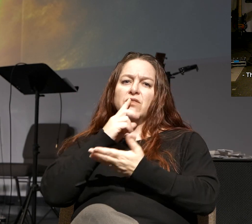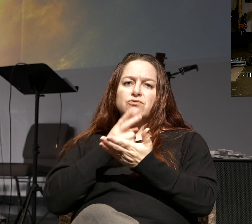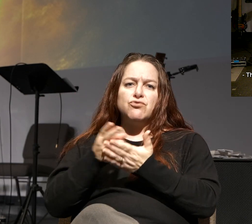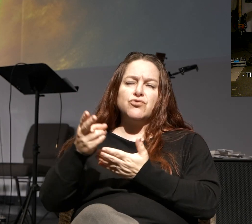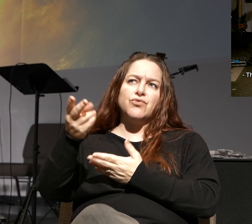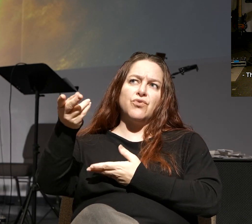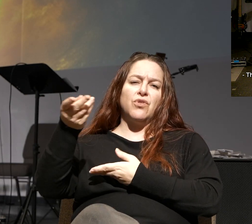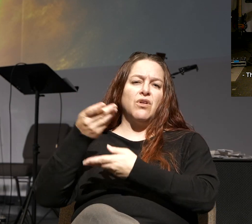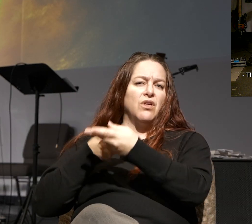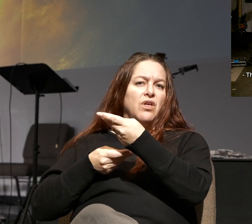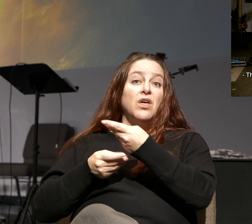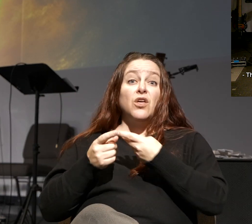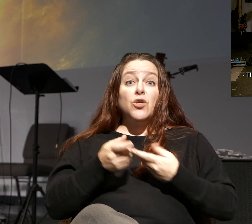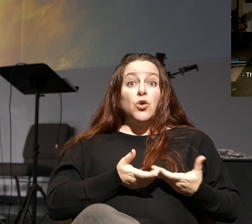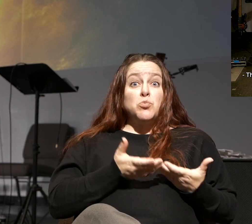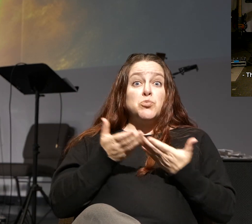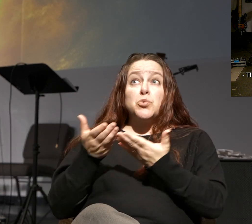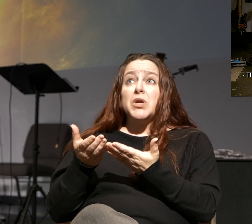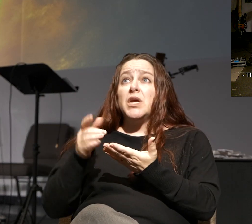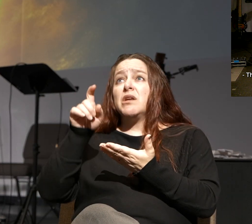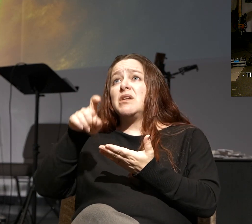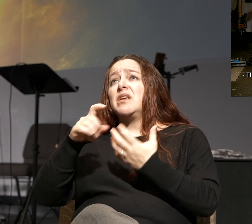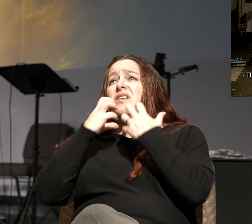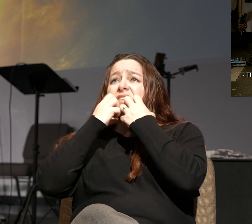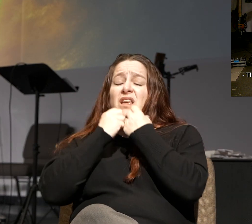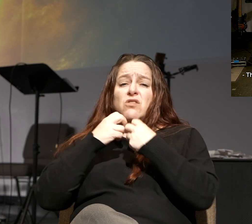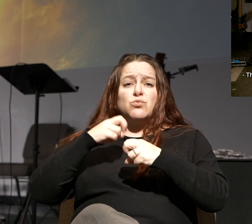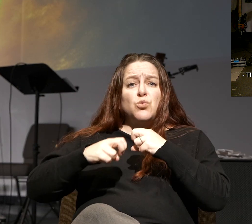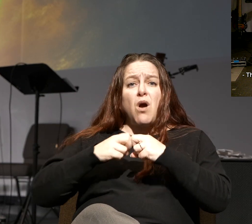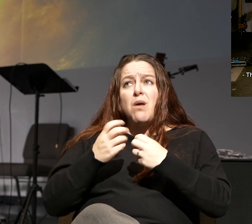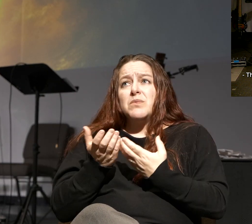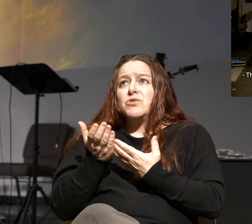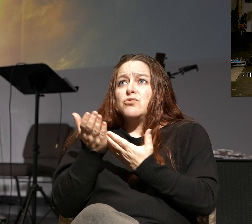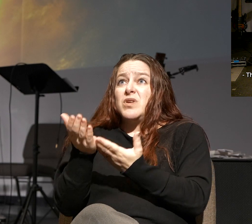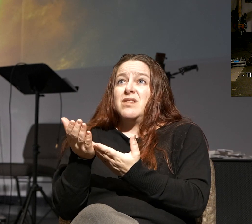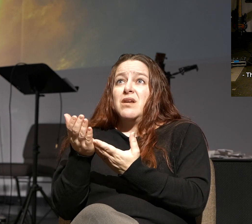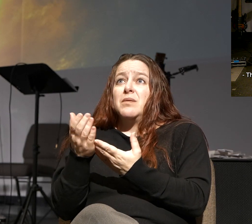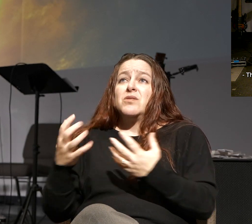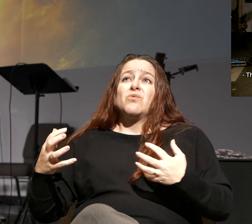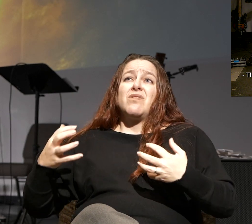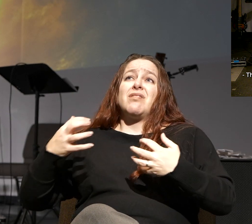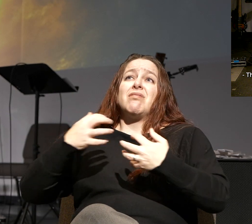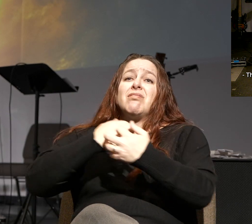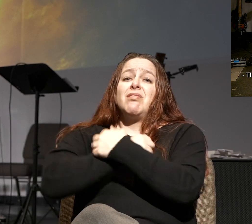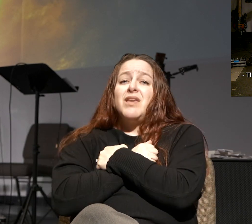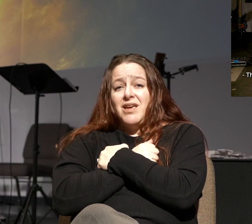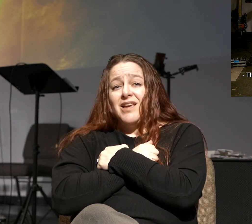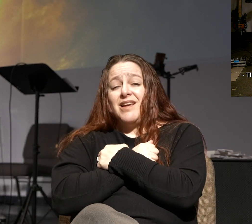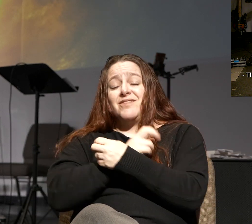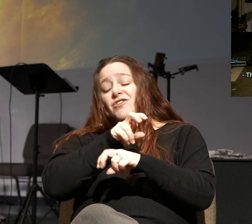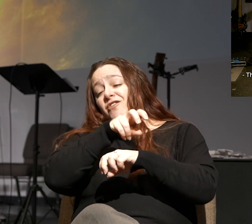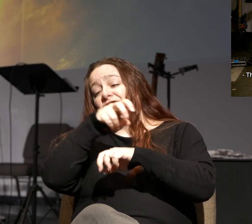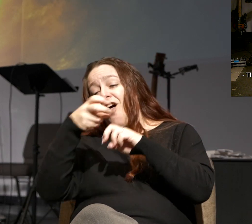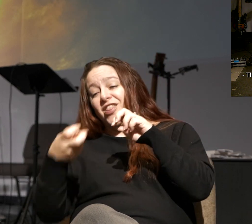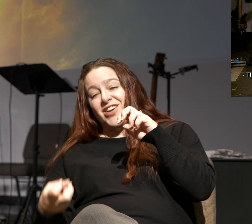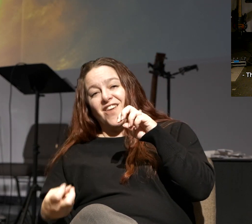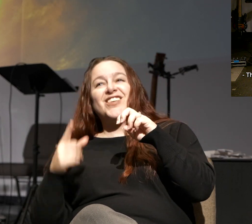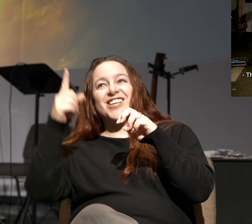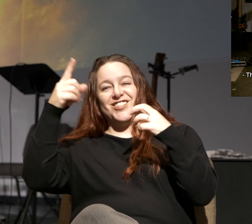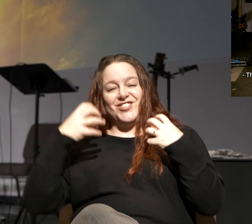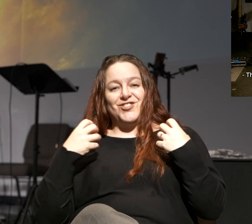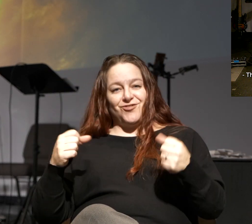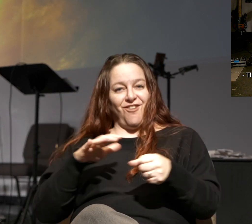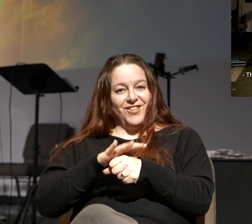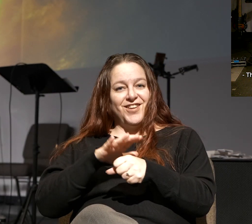and God. And believe me, you bring your needs, your cares, your problems to Him. You cling to Him as you're falling over that cliff. He's strong enough.